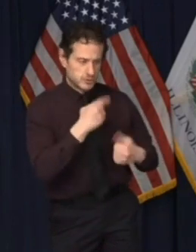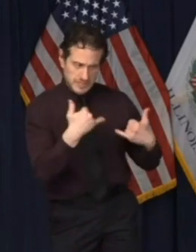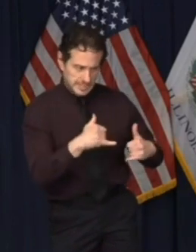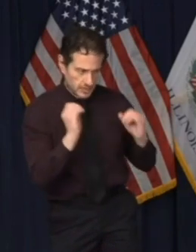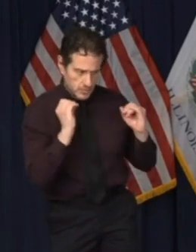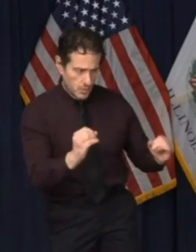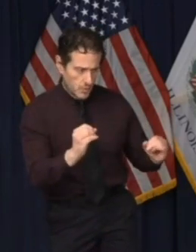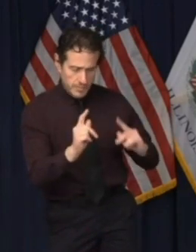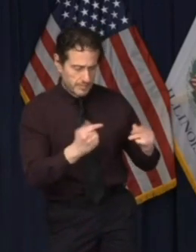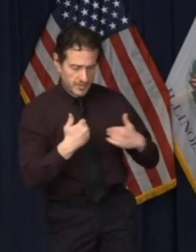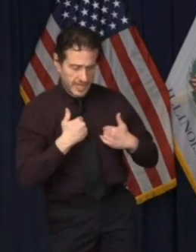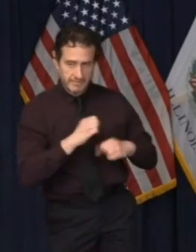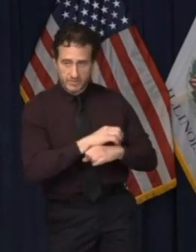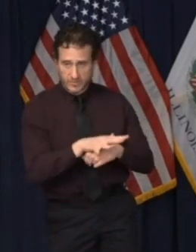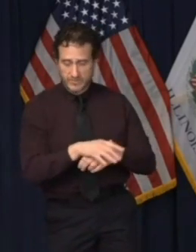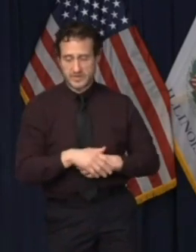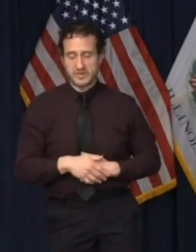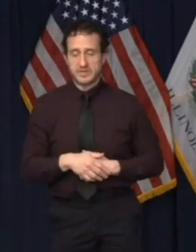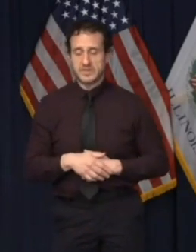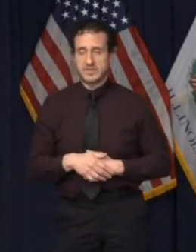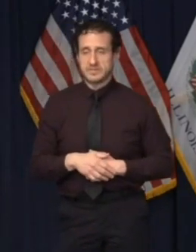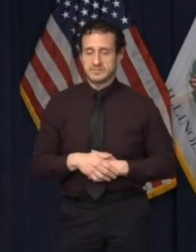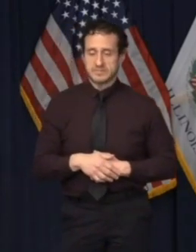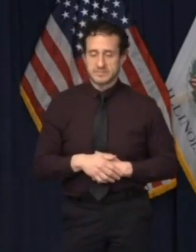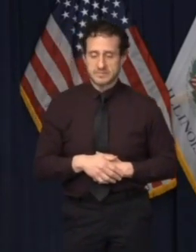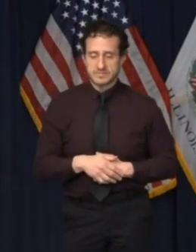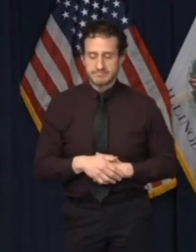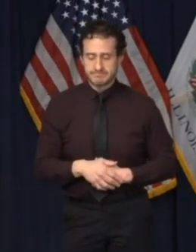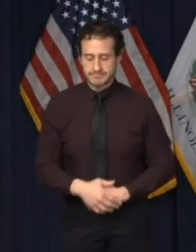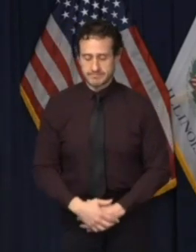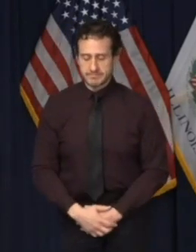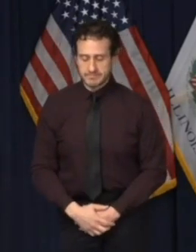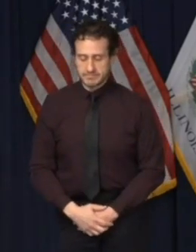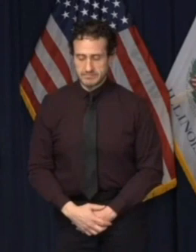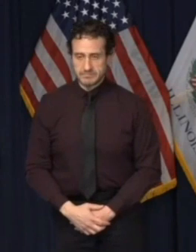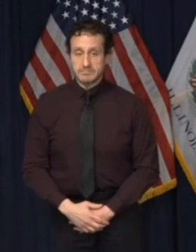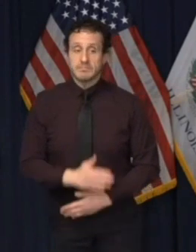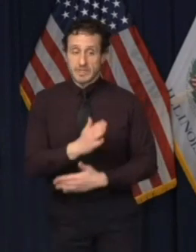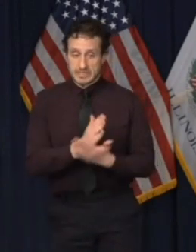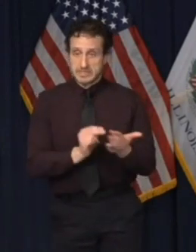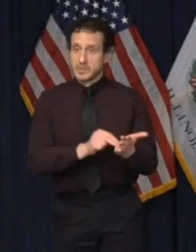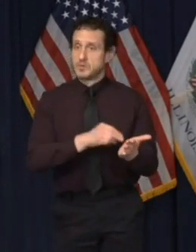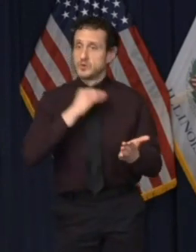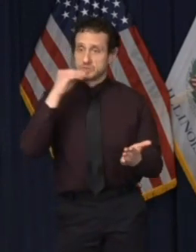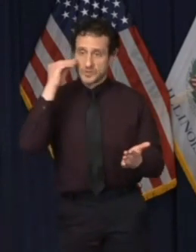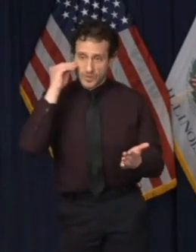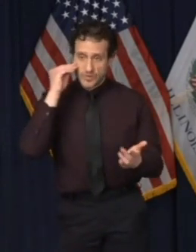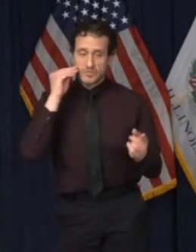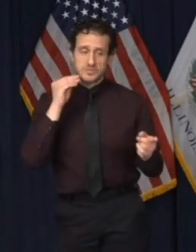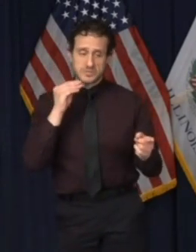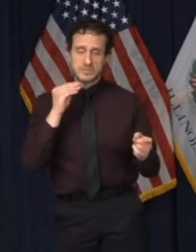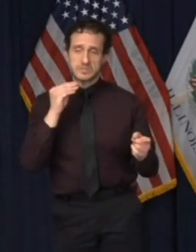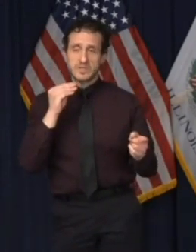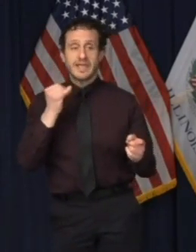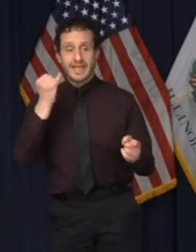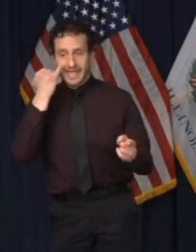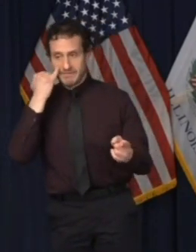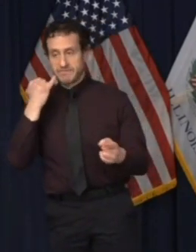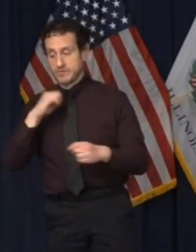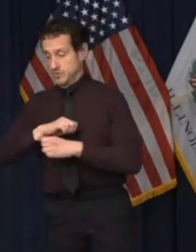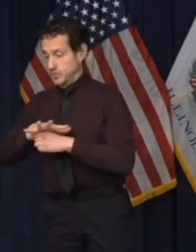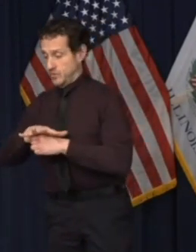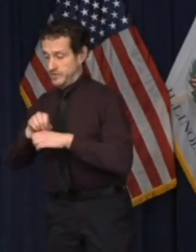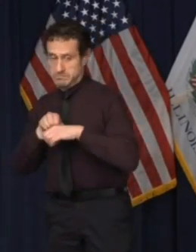at long-term care facilities that are home to our populations where a COVID infection is more likely to lead to higher